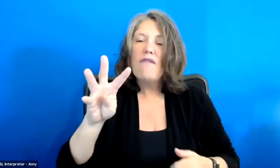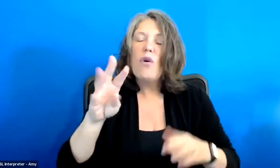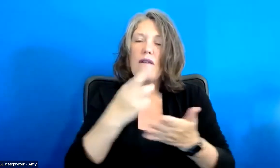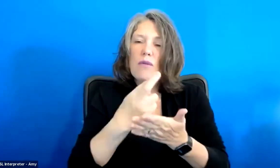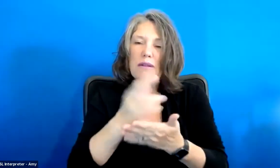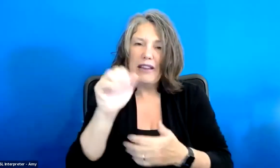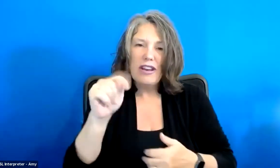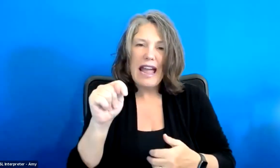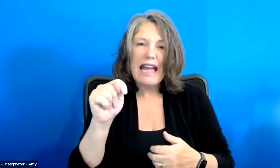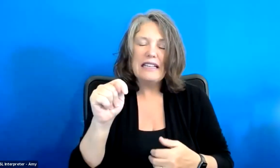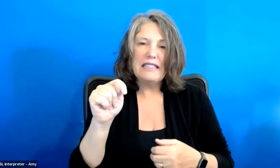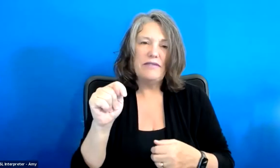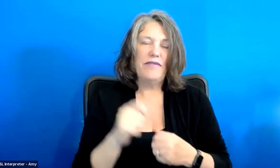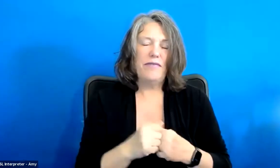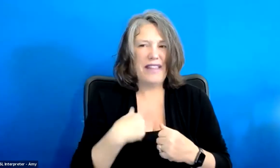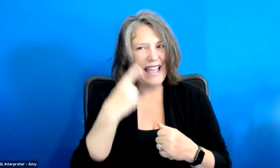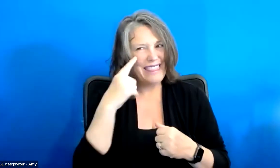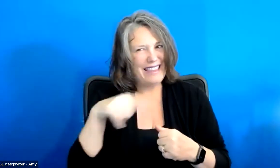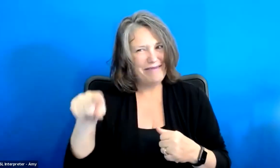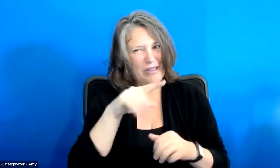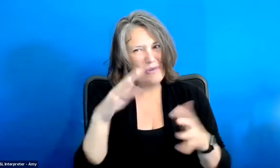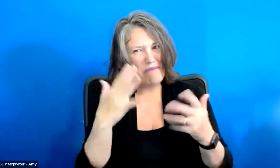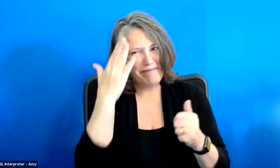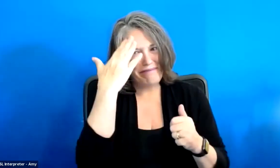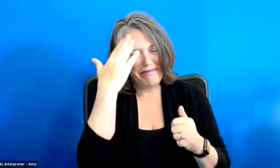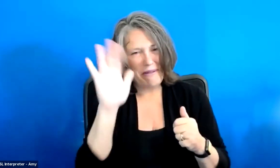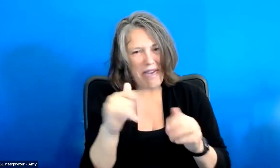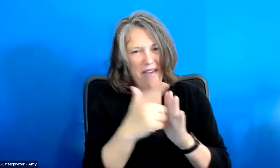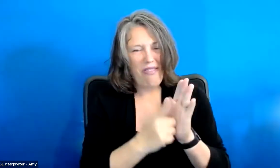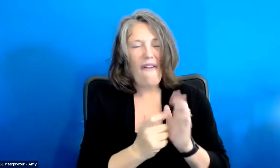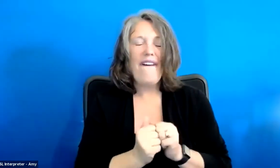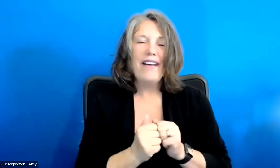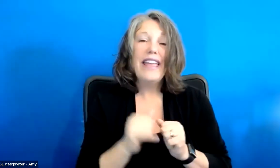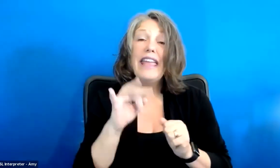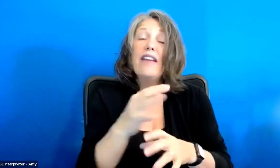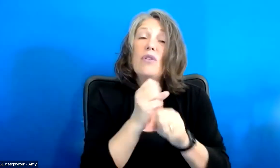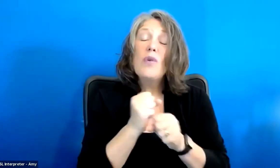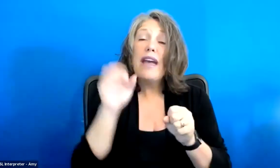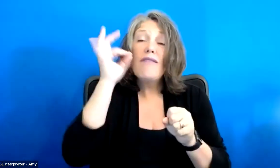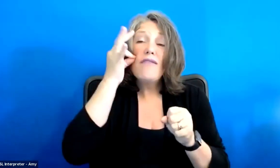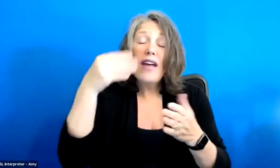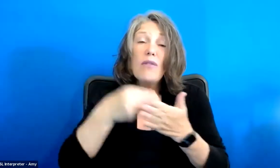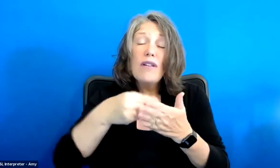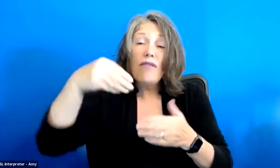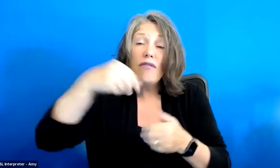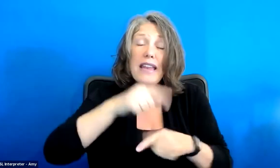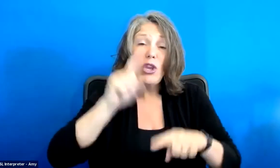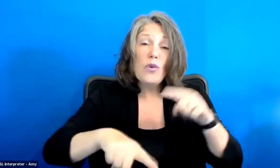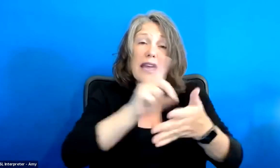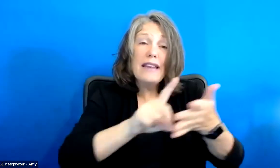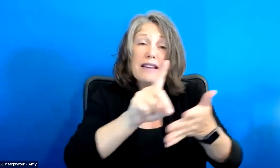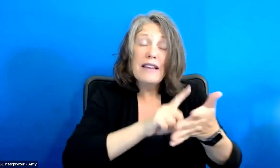Act. I think you all probably know that. If you receive federal funding, you cannot discriminate based